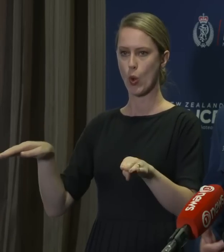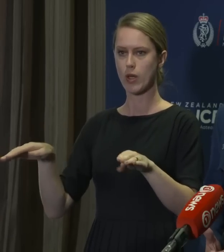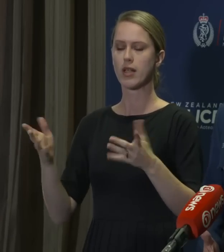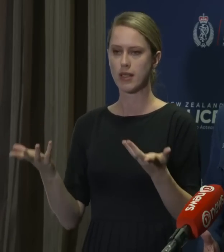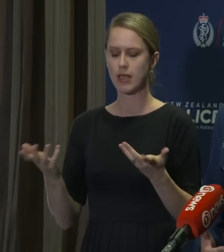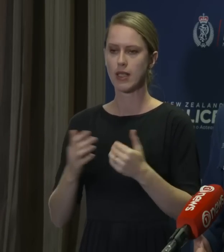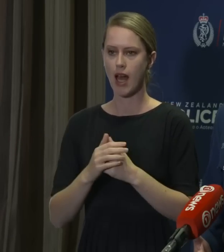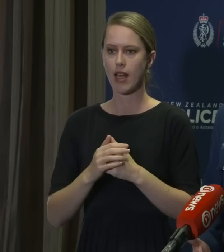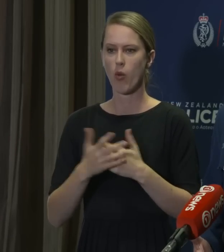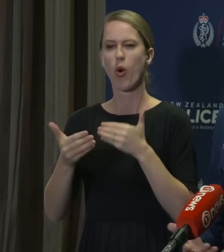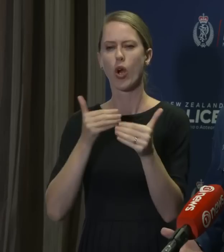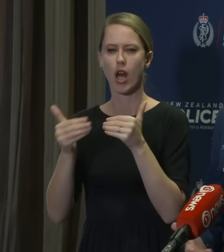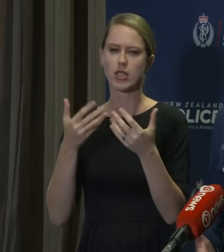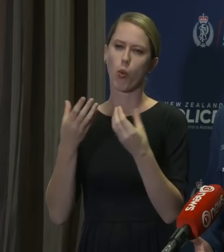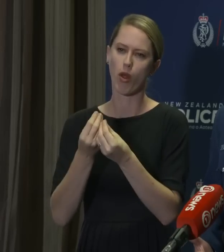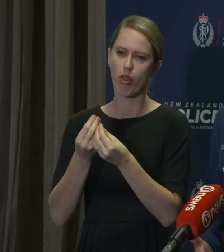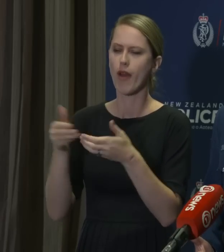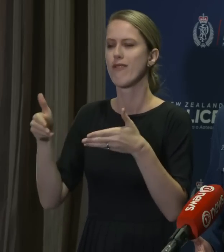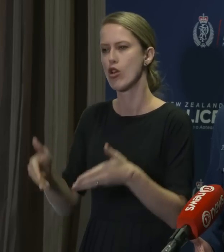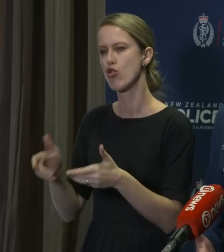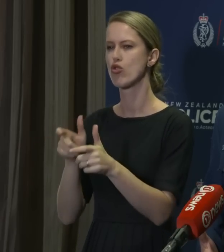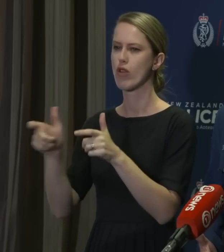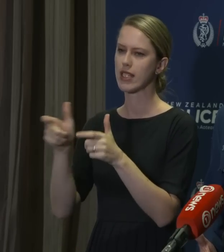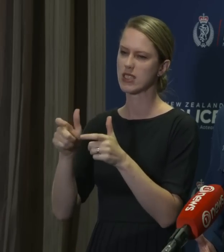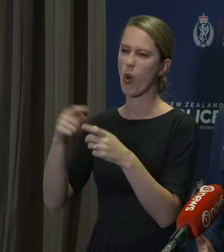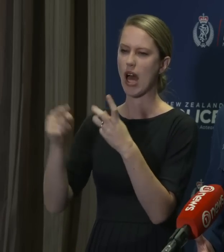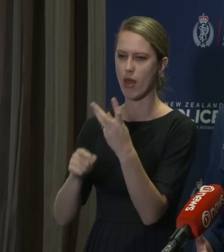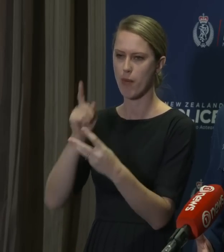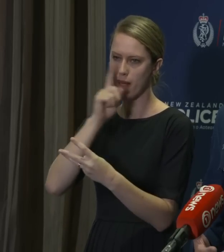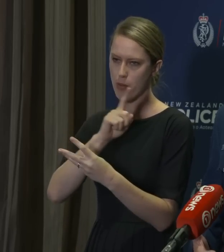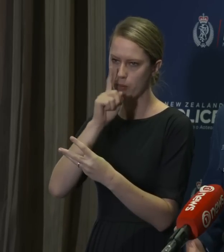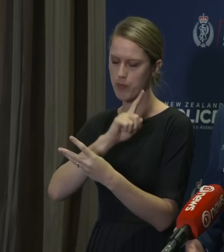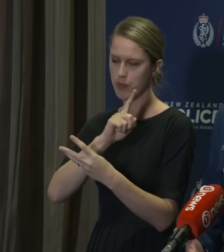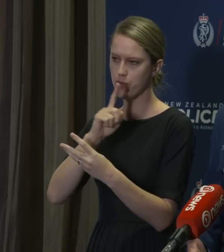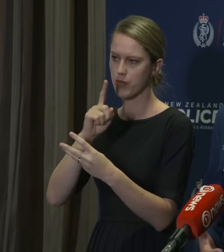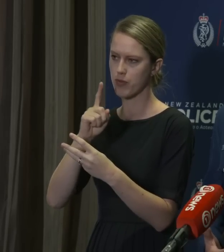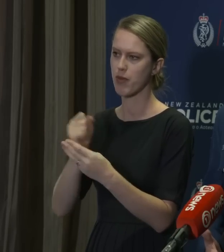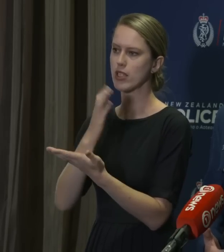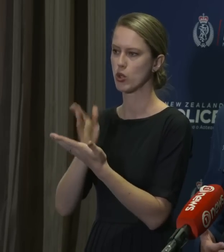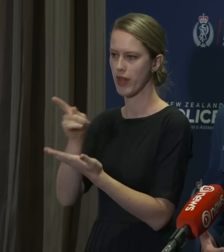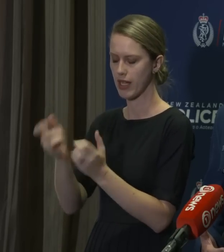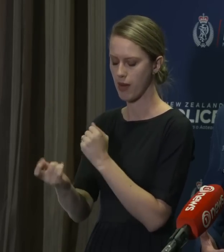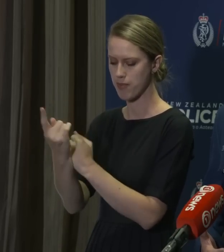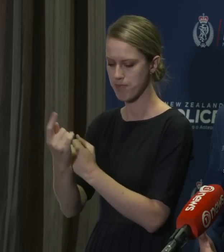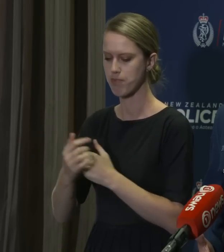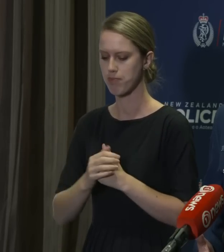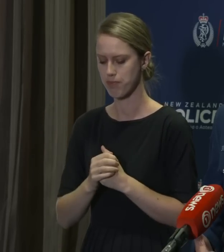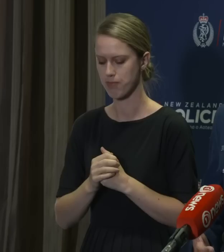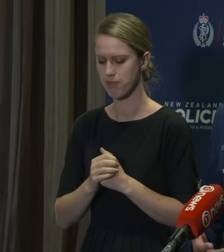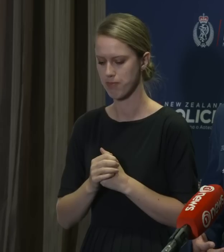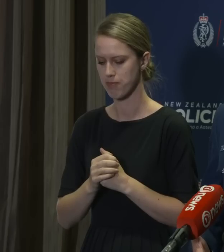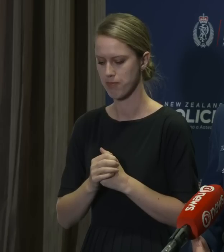and then we arrange with funeral directors and others to make that happen. But